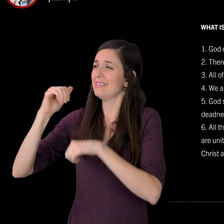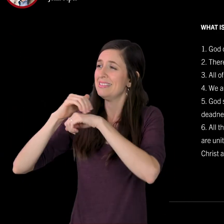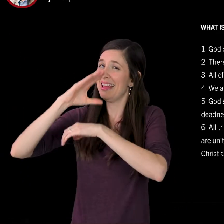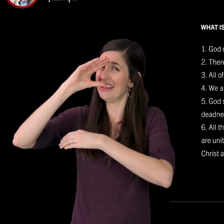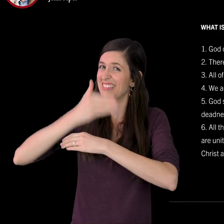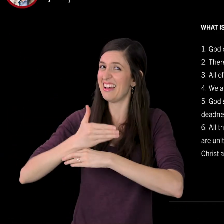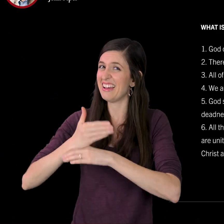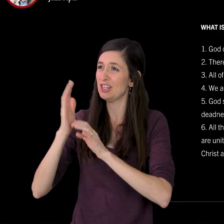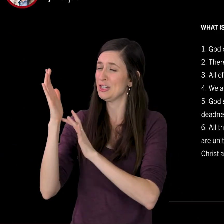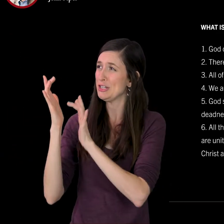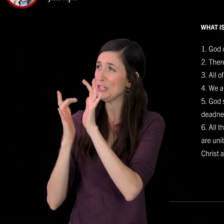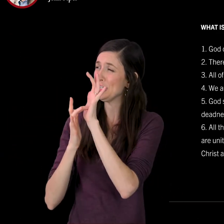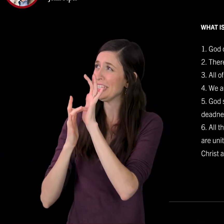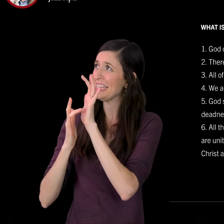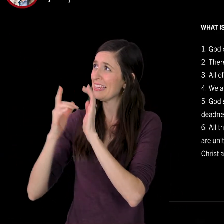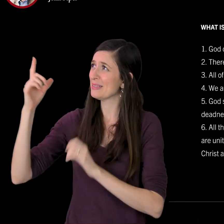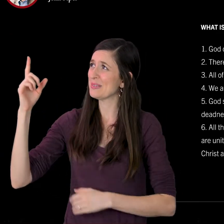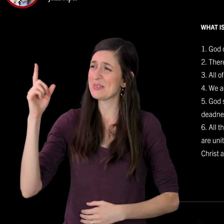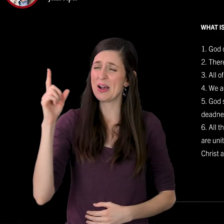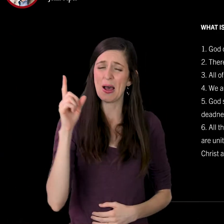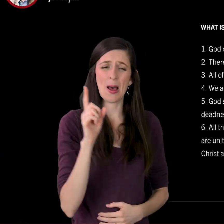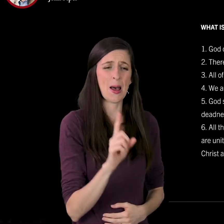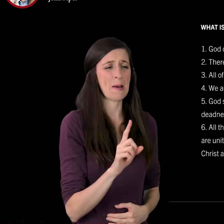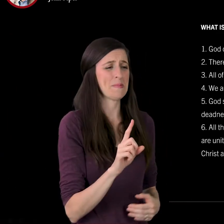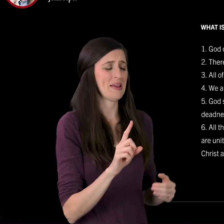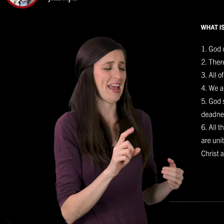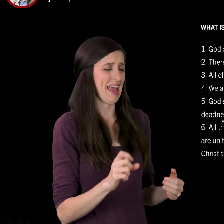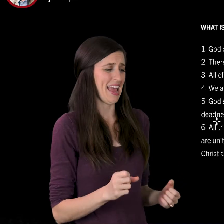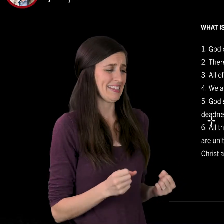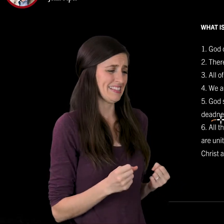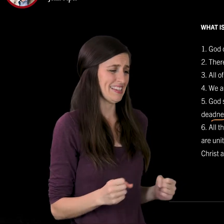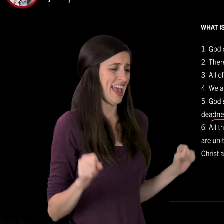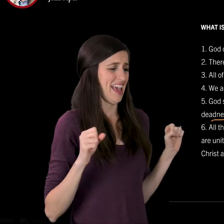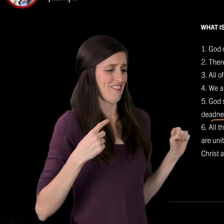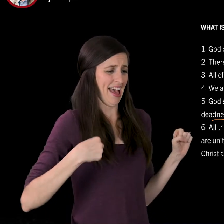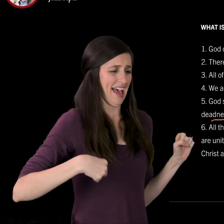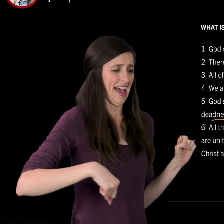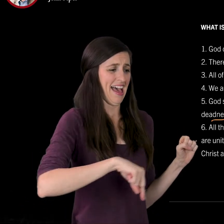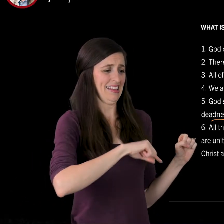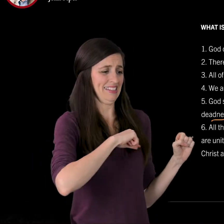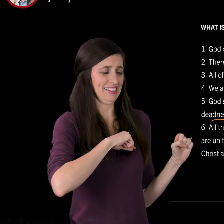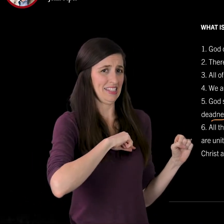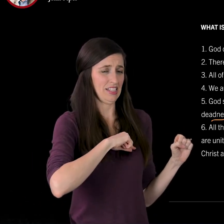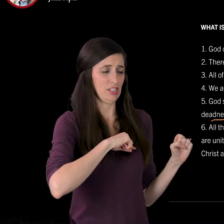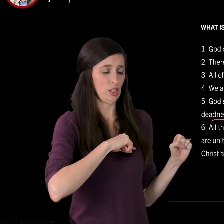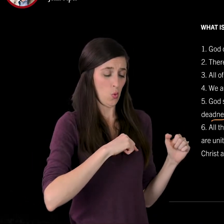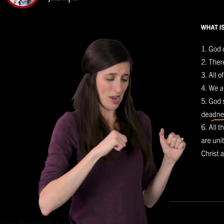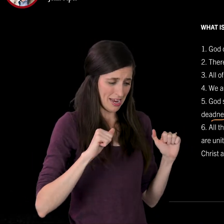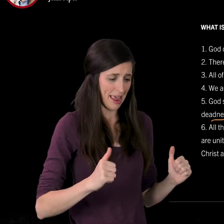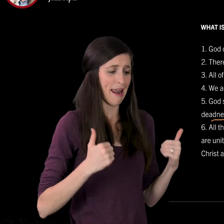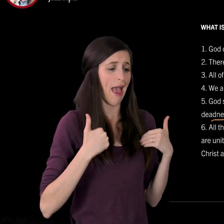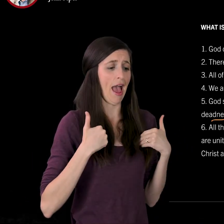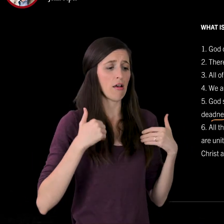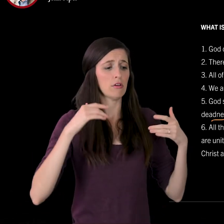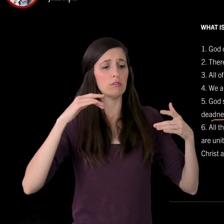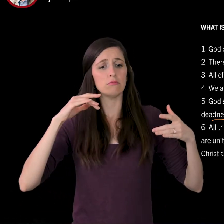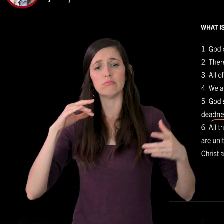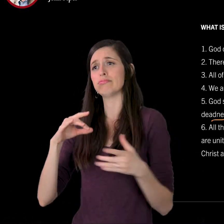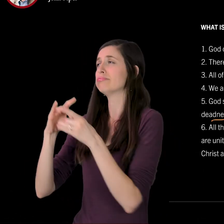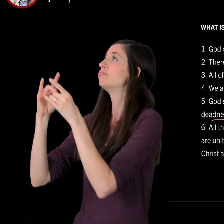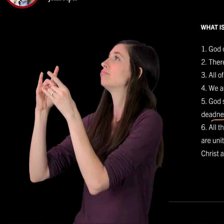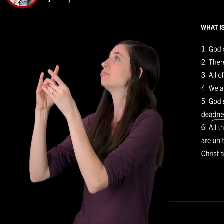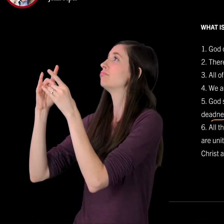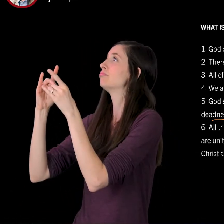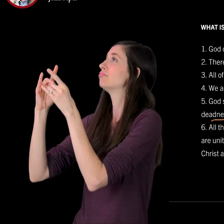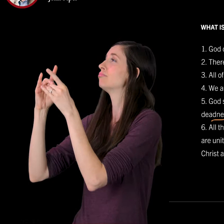to save sinners from their hopeless condition of deadness and condemnation and bring us to